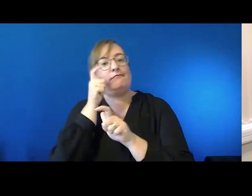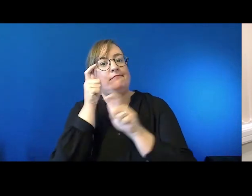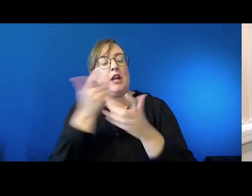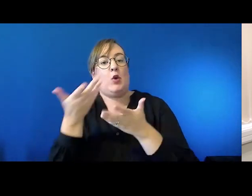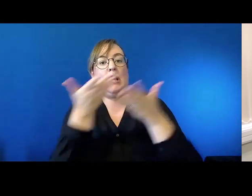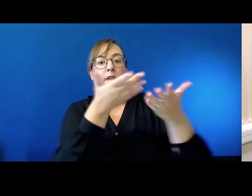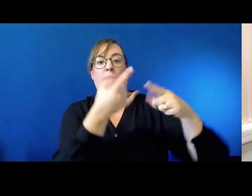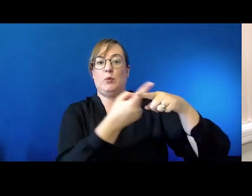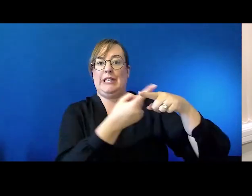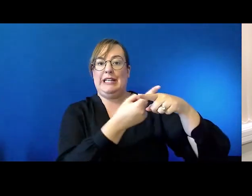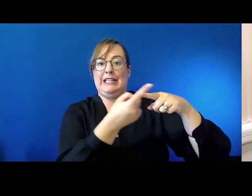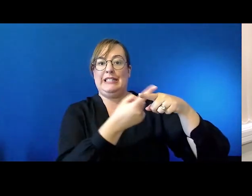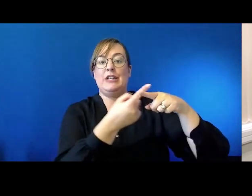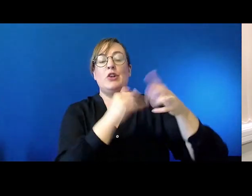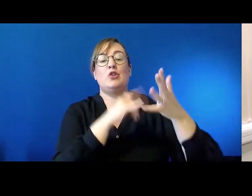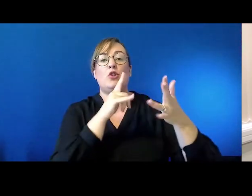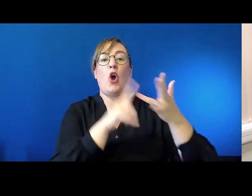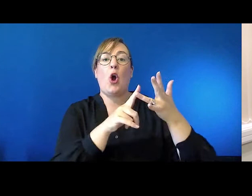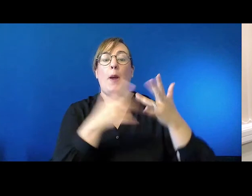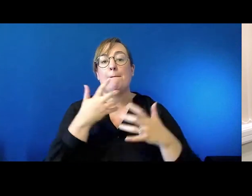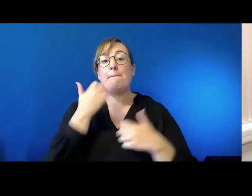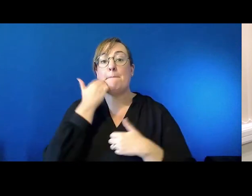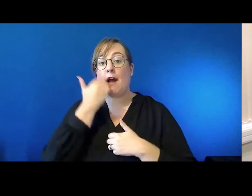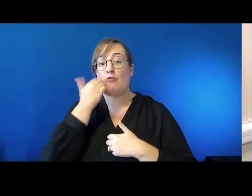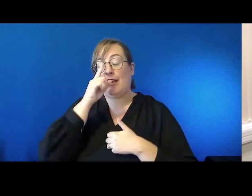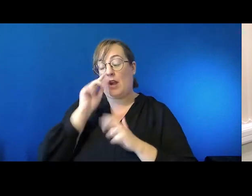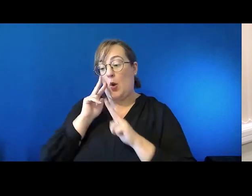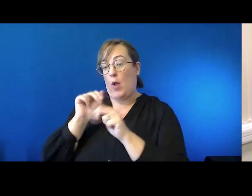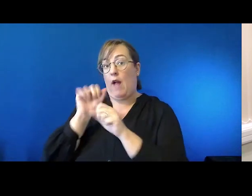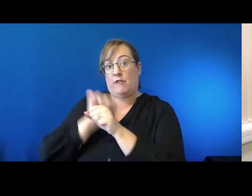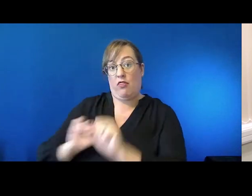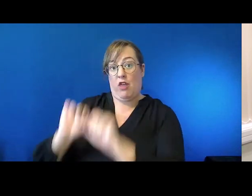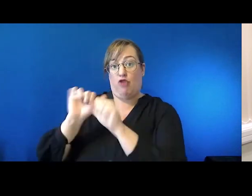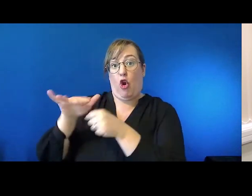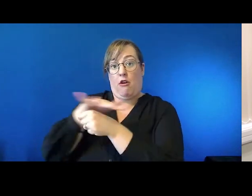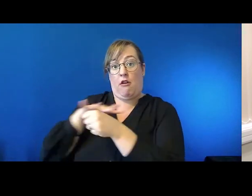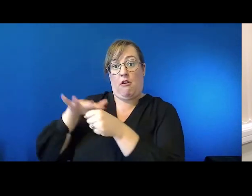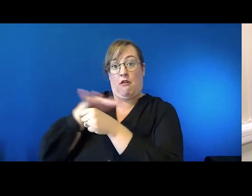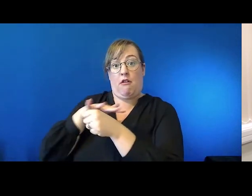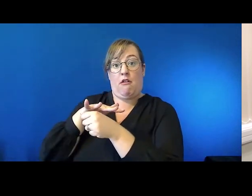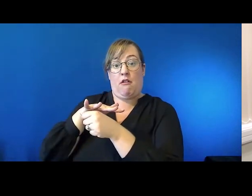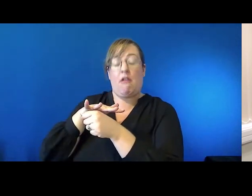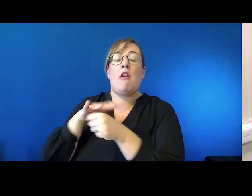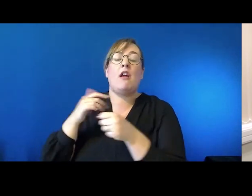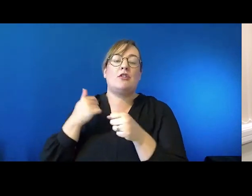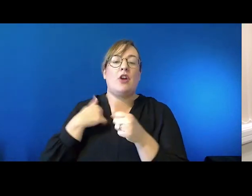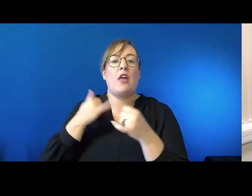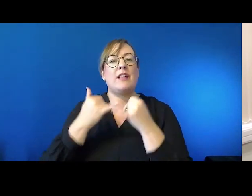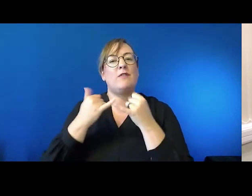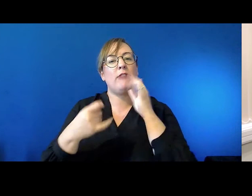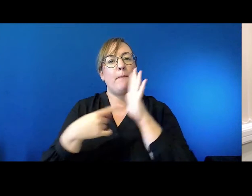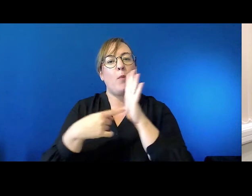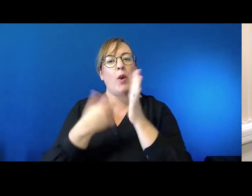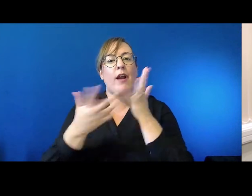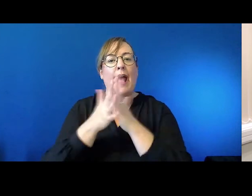the right of Māori to continue to govern their own affairs. That's very fundamental to how partnerships are framed